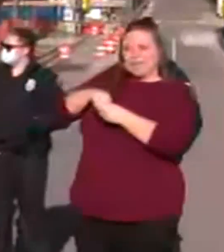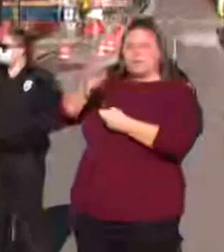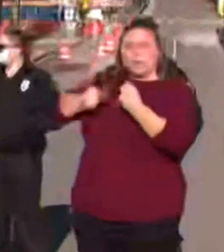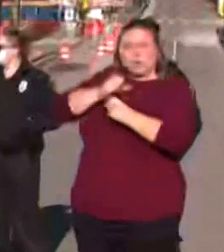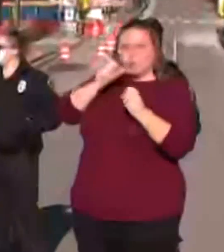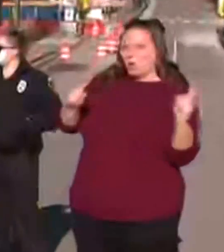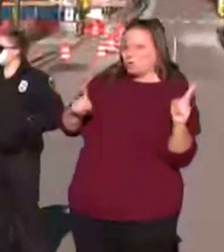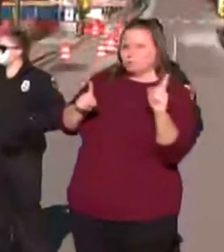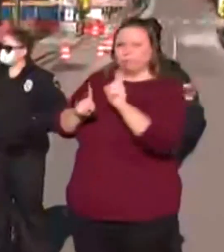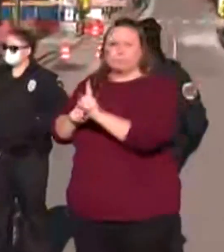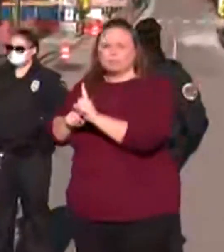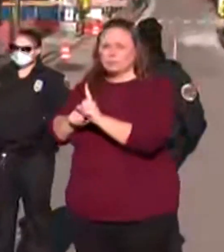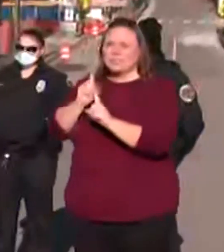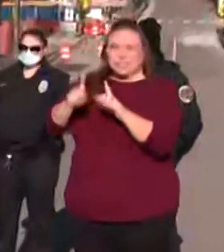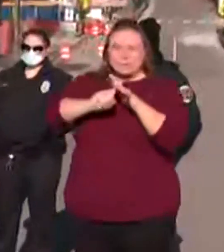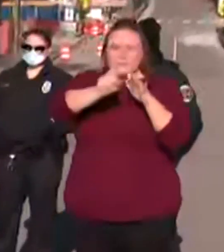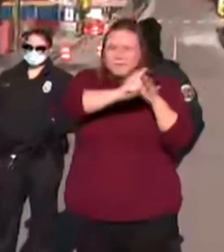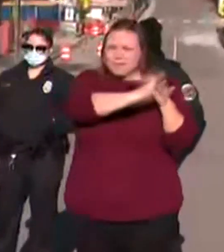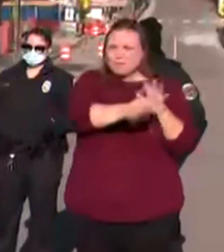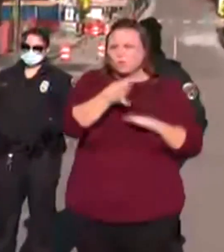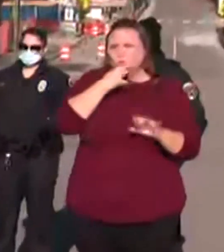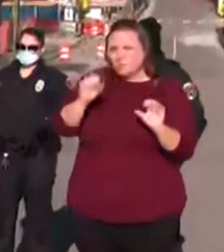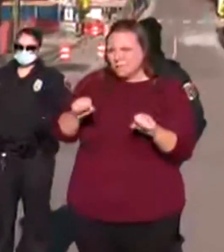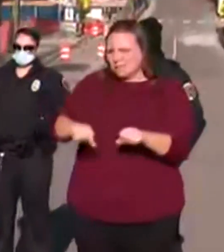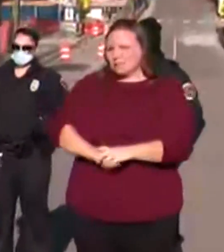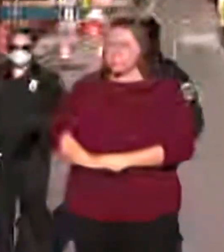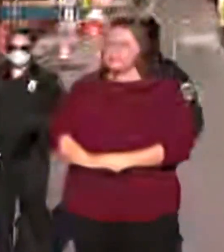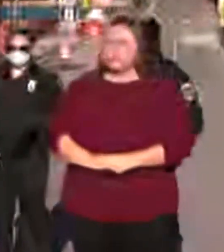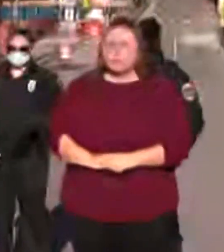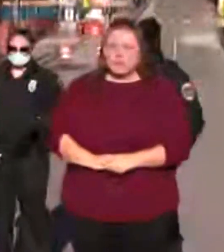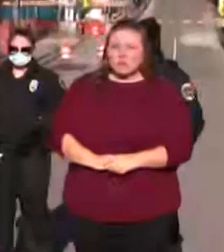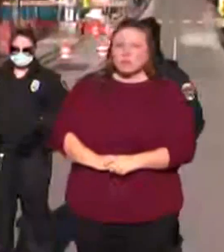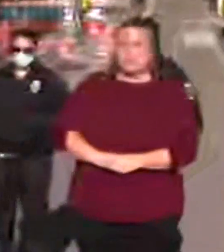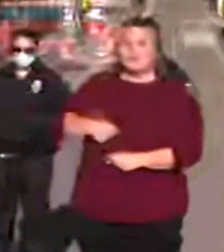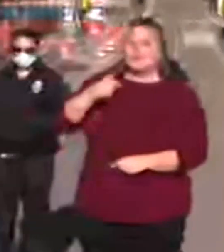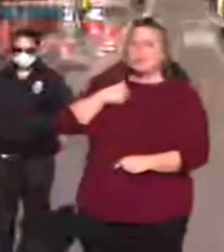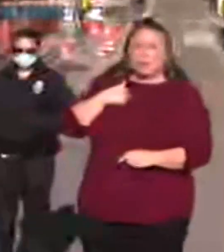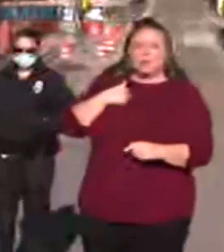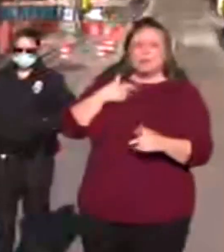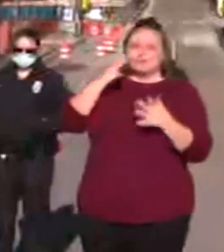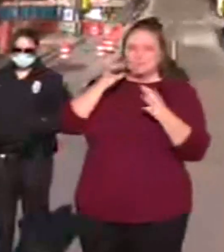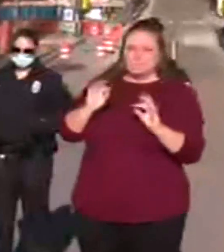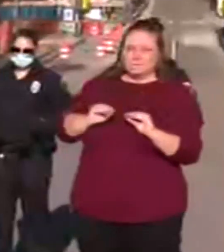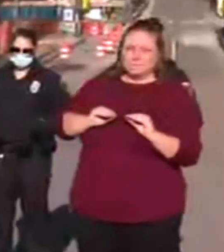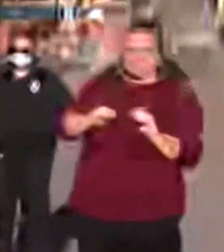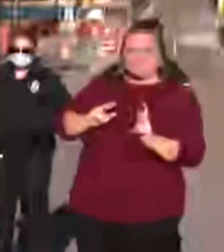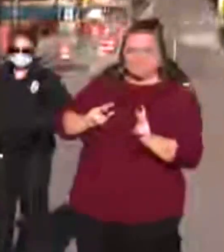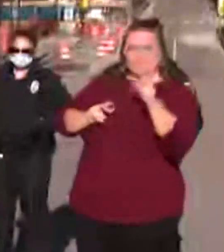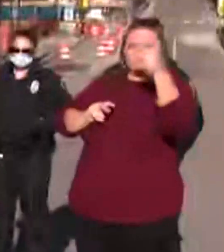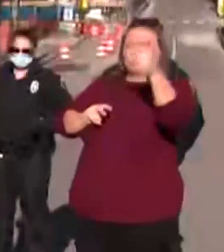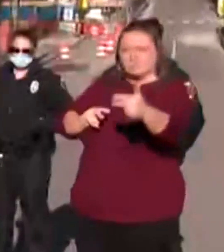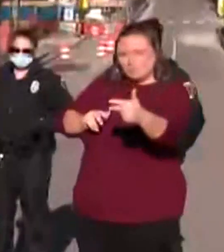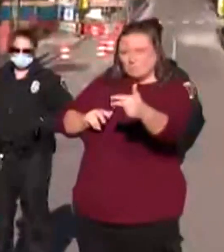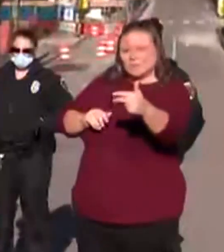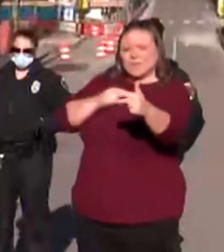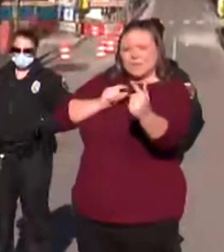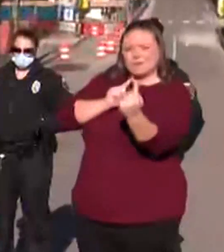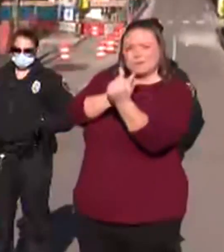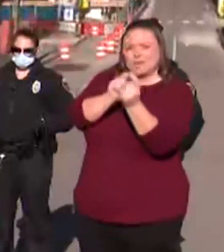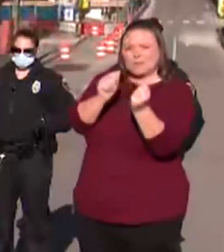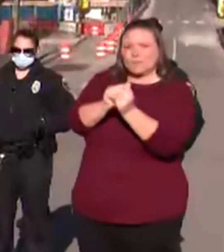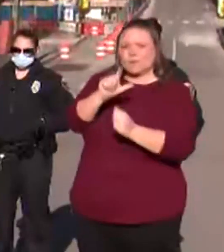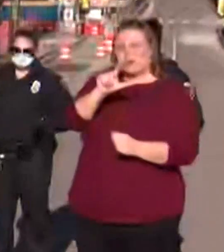approach it, that we should be evacuating the area. At that point, I moved up the street a little bit, at which point I met up with